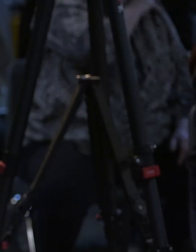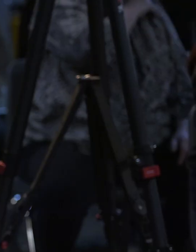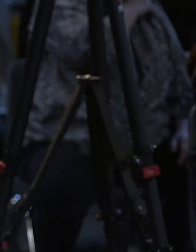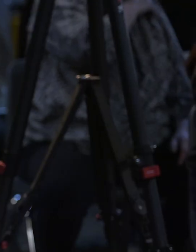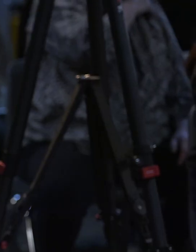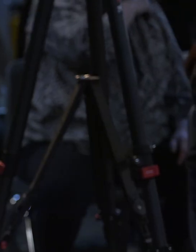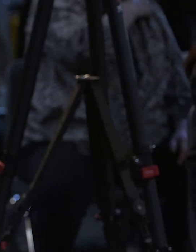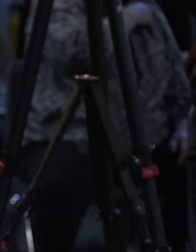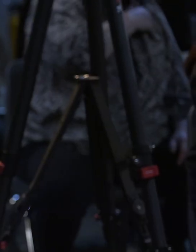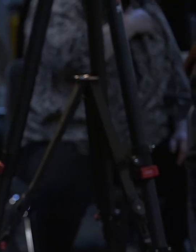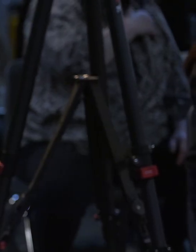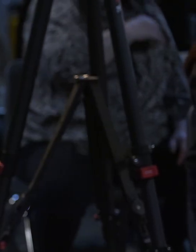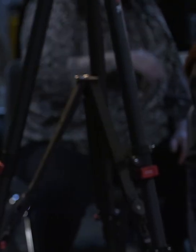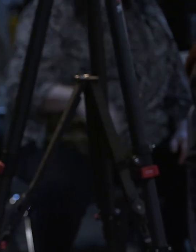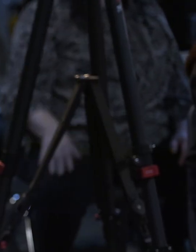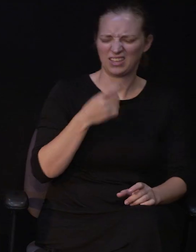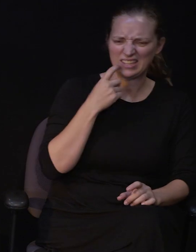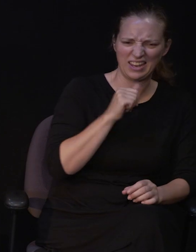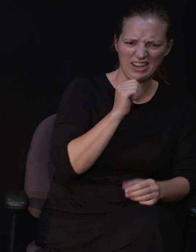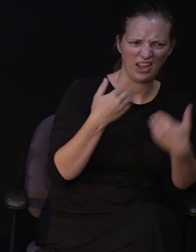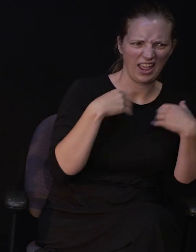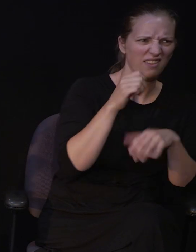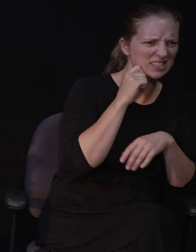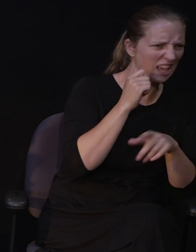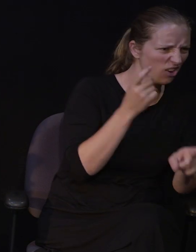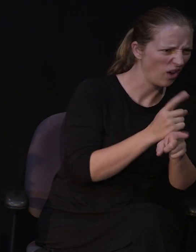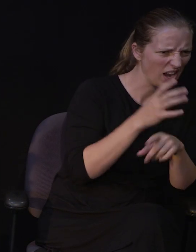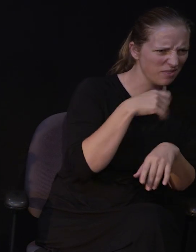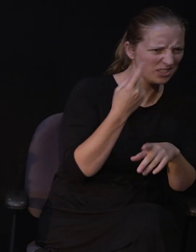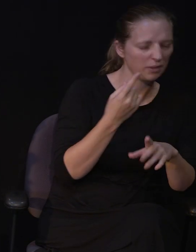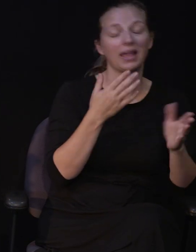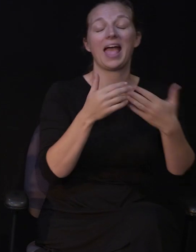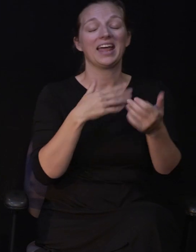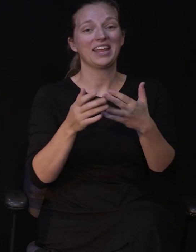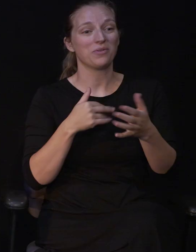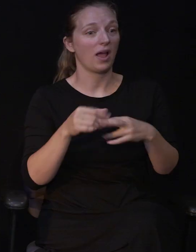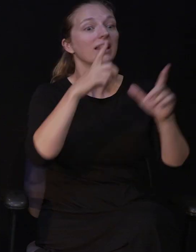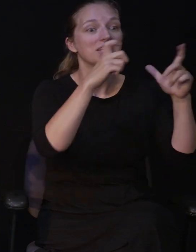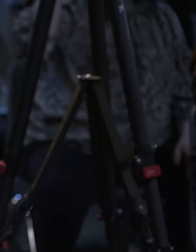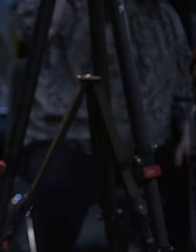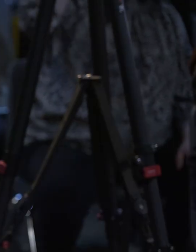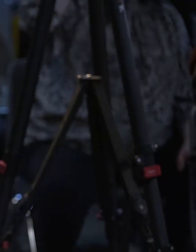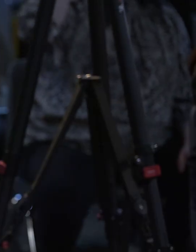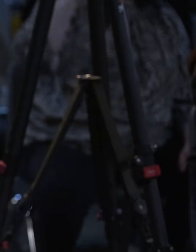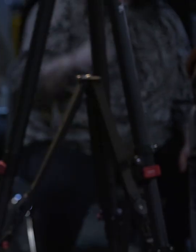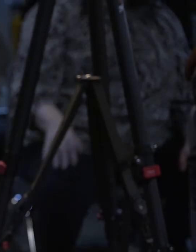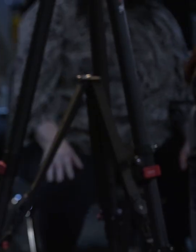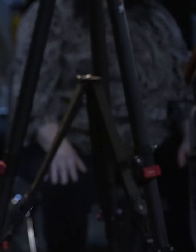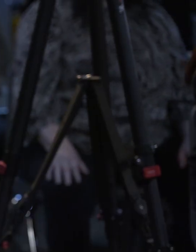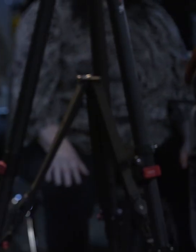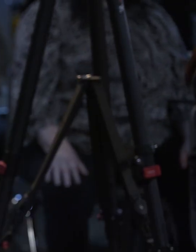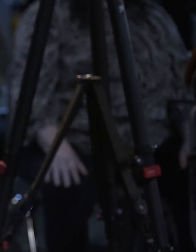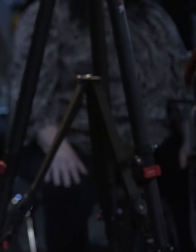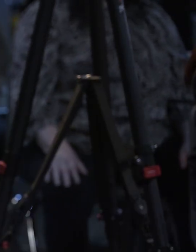have skin. Am I right? Did I miss something? Yeah. Thank you for coming to see me. Let's make 1,000 pictures together. Yes. So when I was 16 years